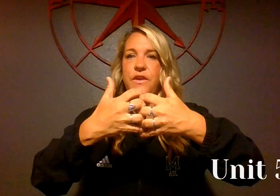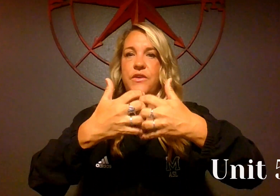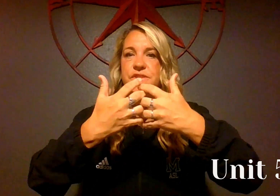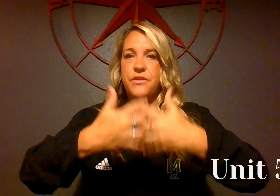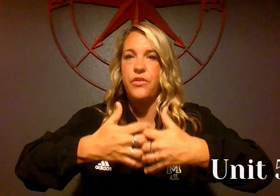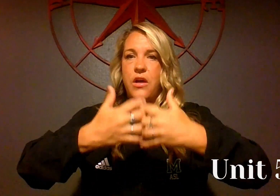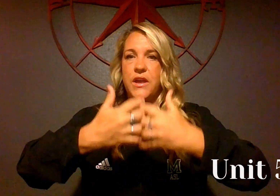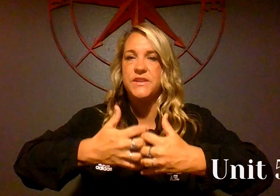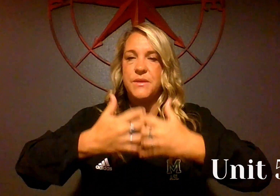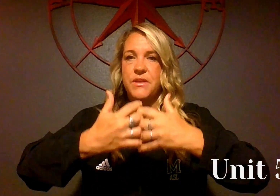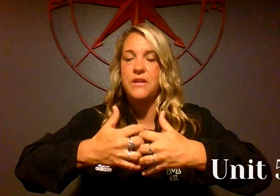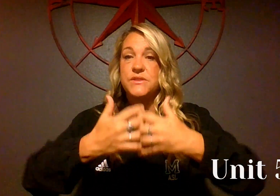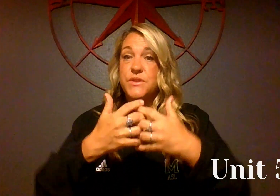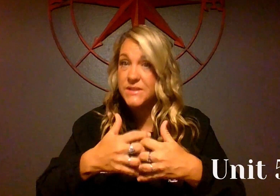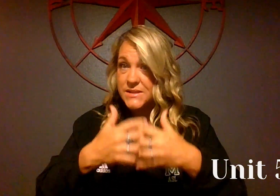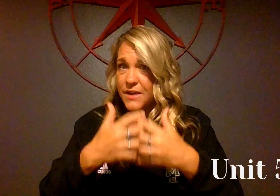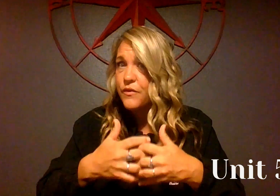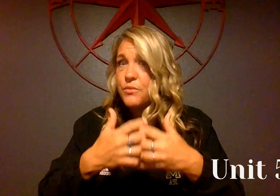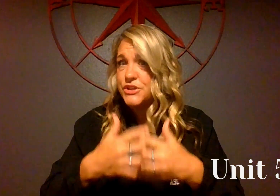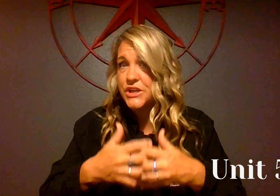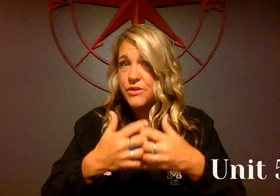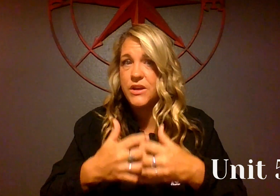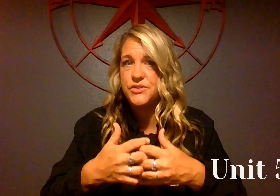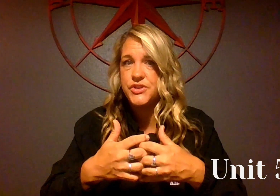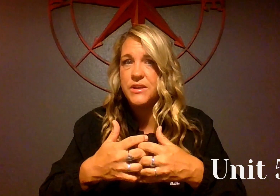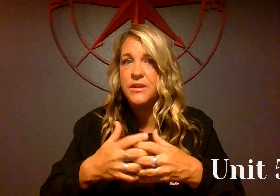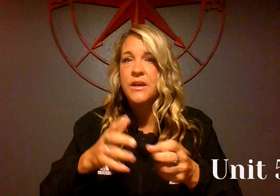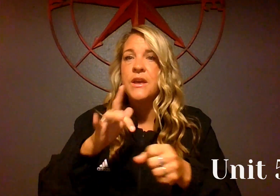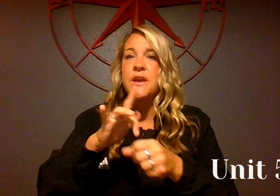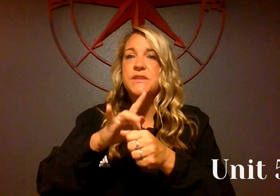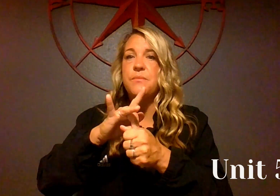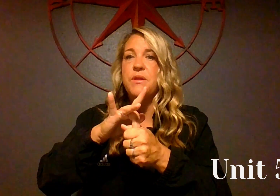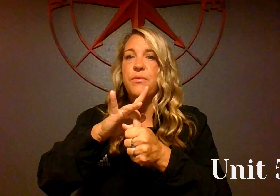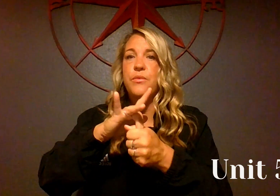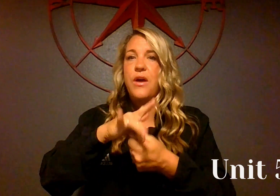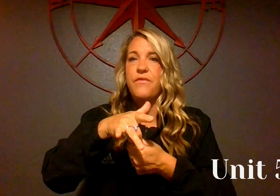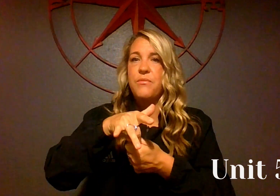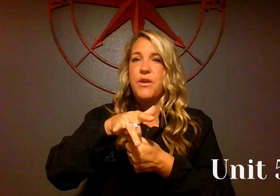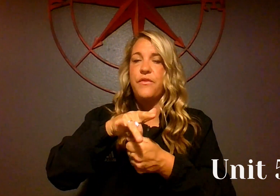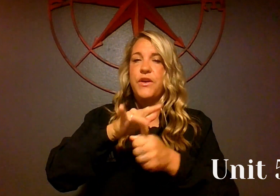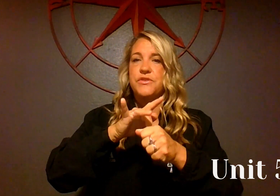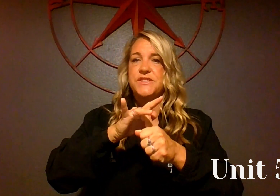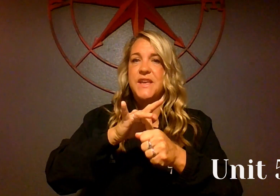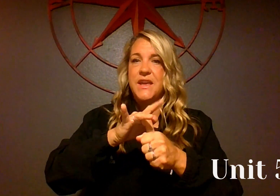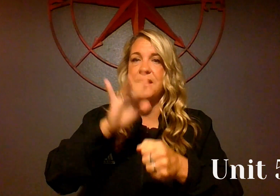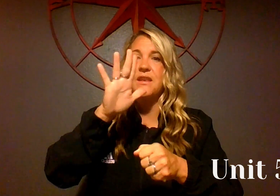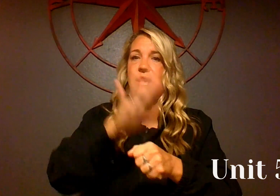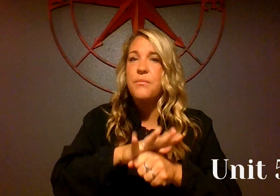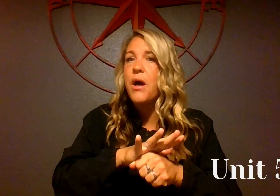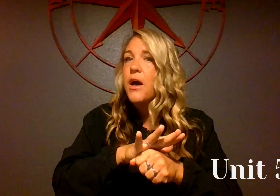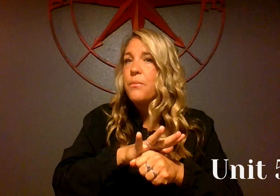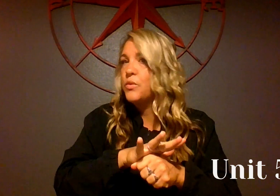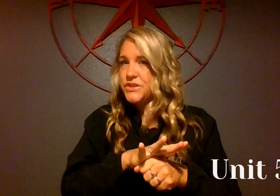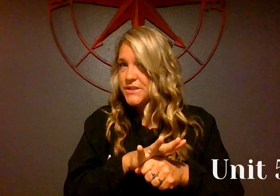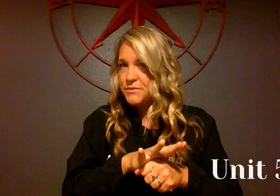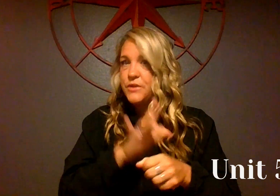fingers interlock, and it's up and down. So this is time for machine or engine. Some people will have the middle finger just in and pop, which is up to you. So